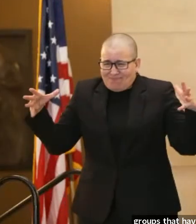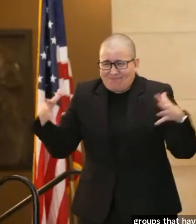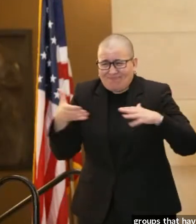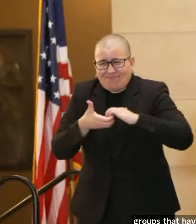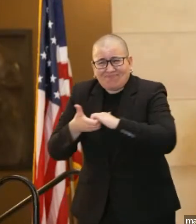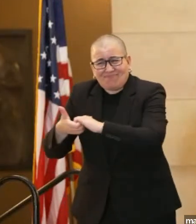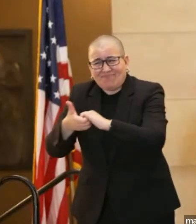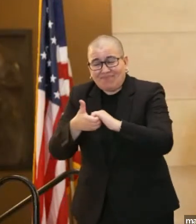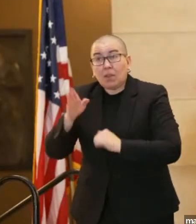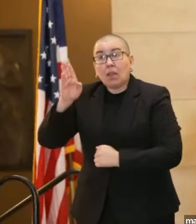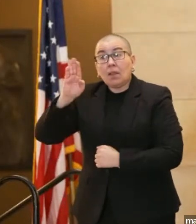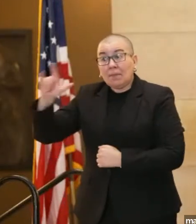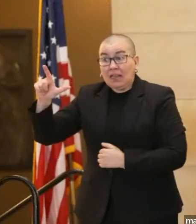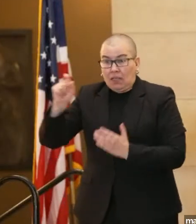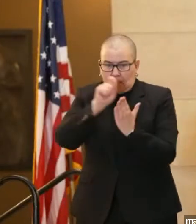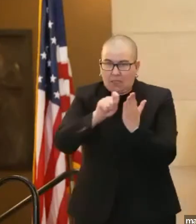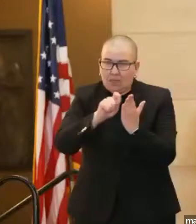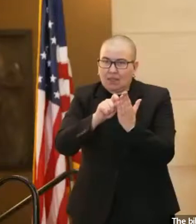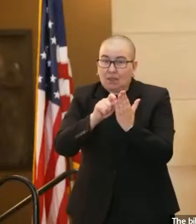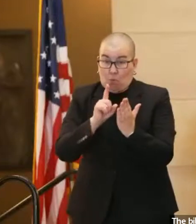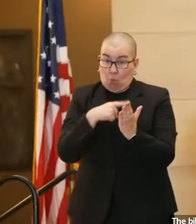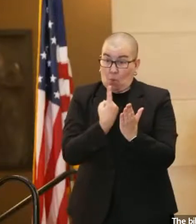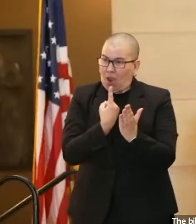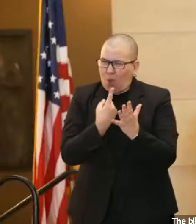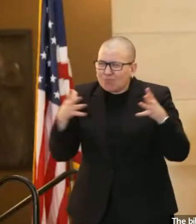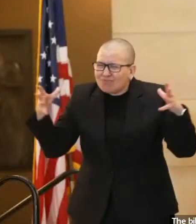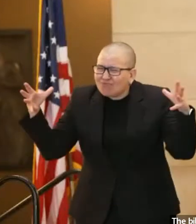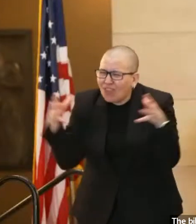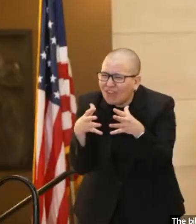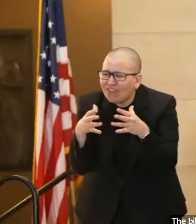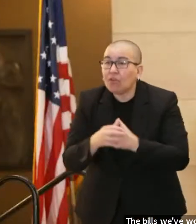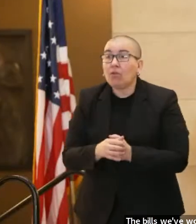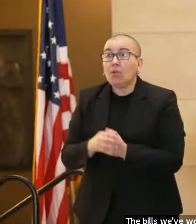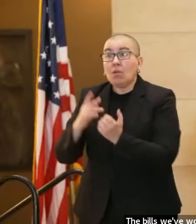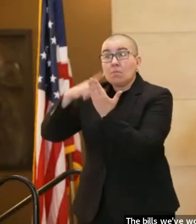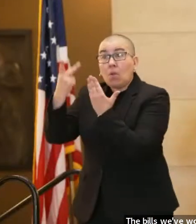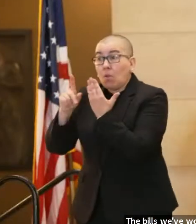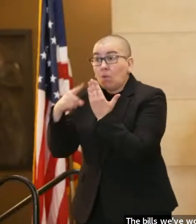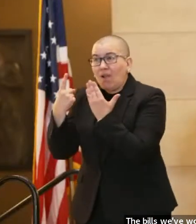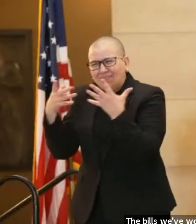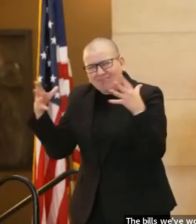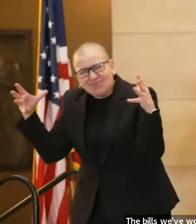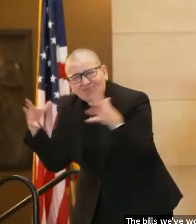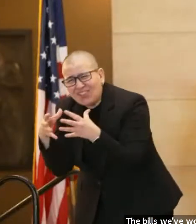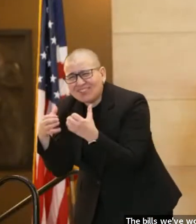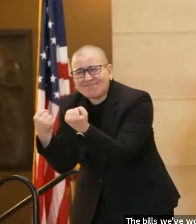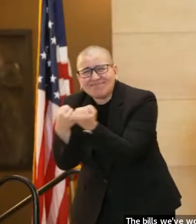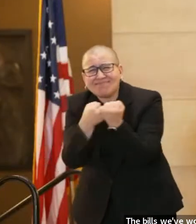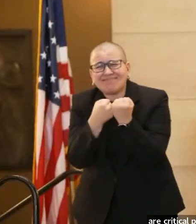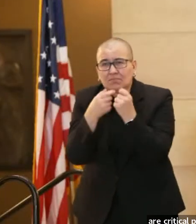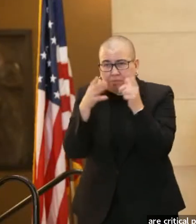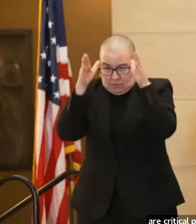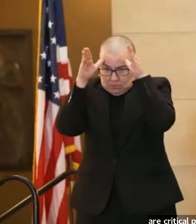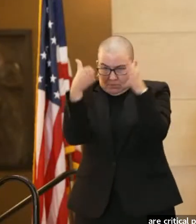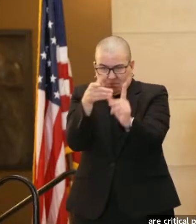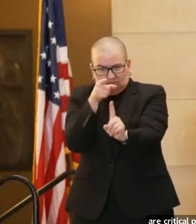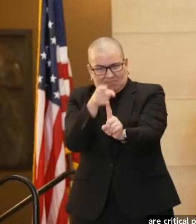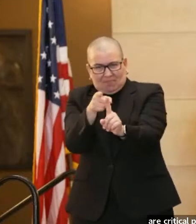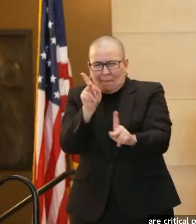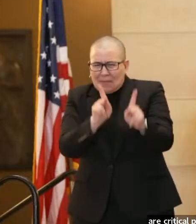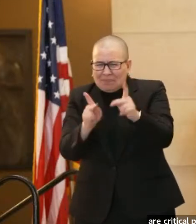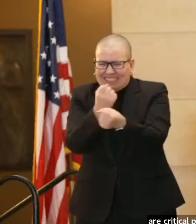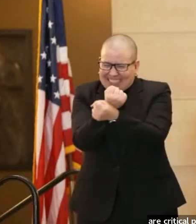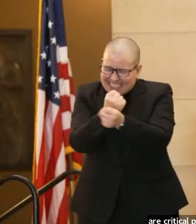together support programs that are a critical piece of public safety infrastructure, prioritizing victims,